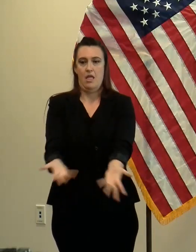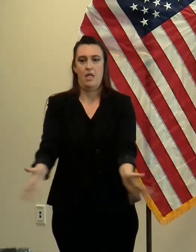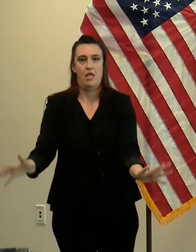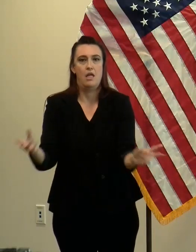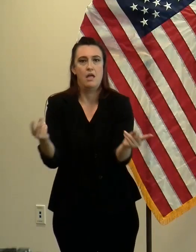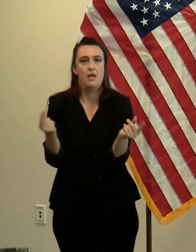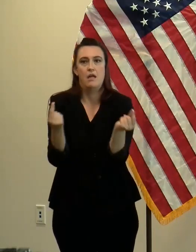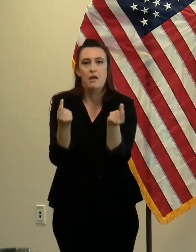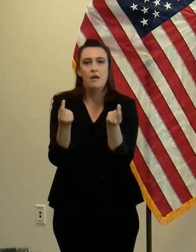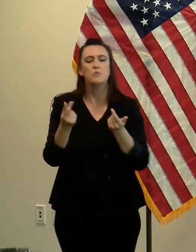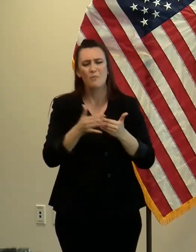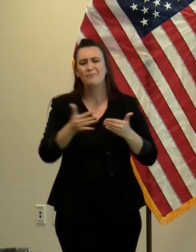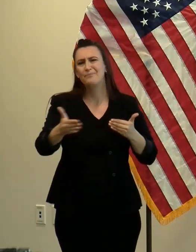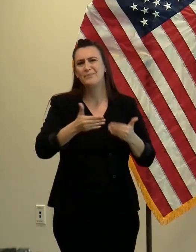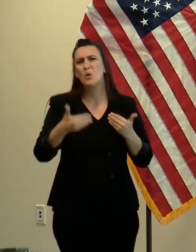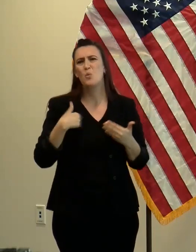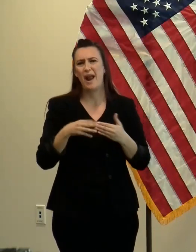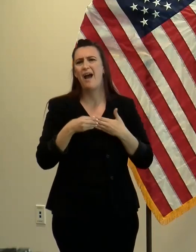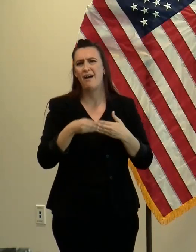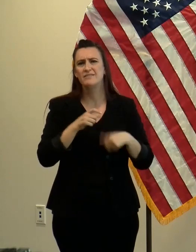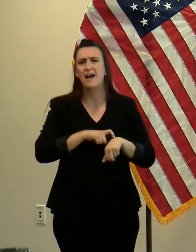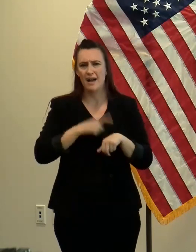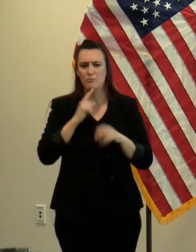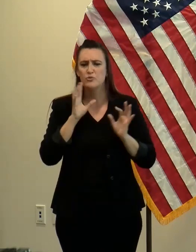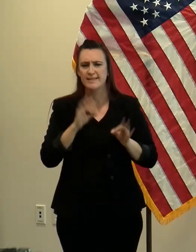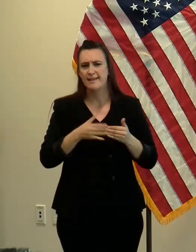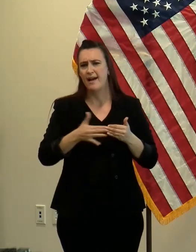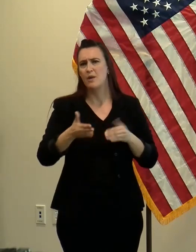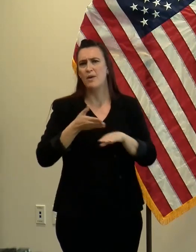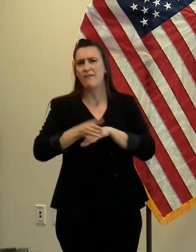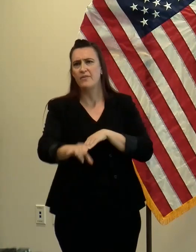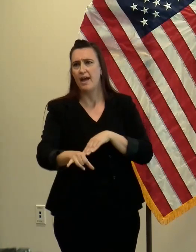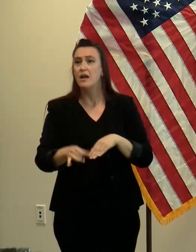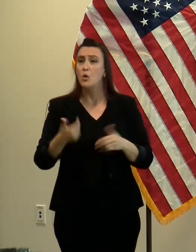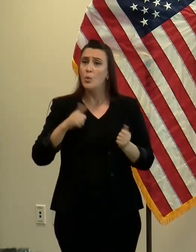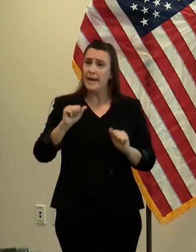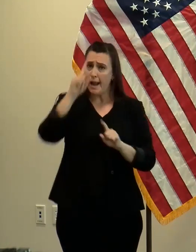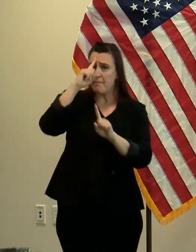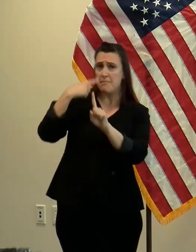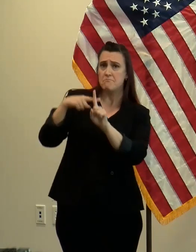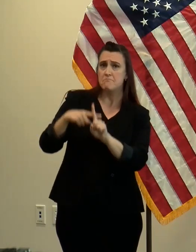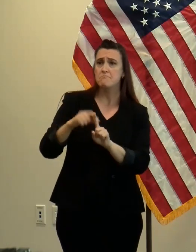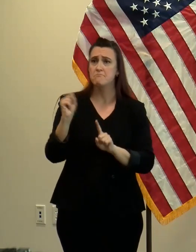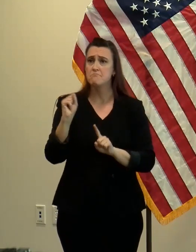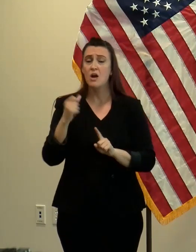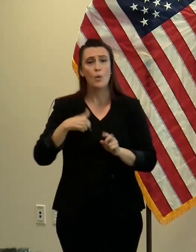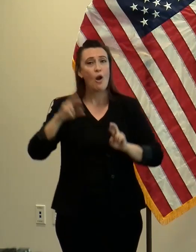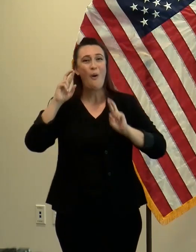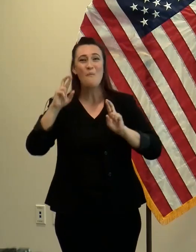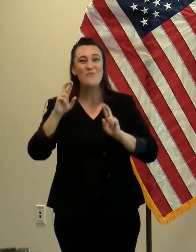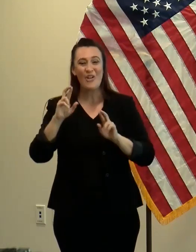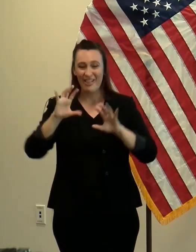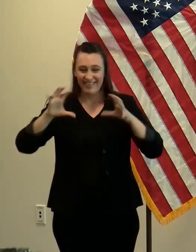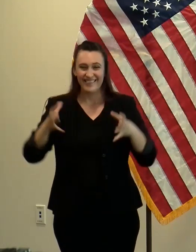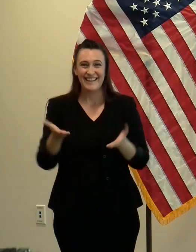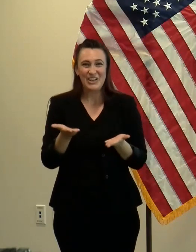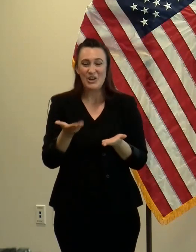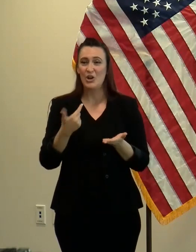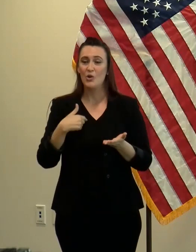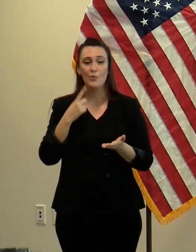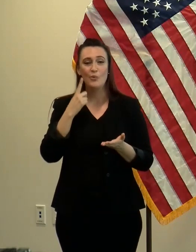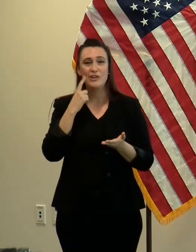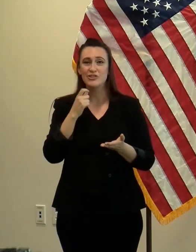time until then. We don't want to provide, we can be aspirational. We're a hopeful people. We just got